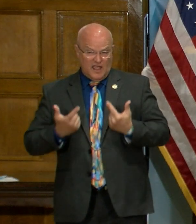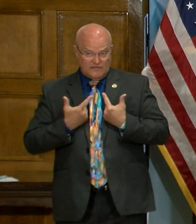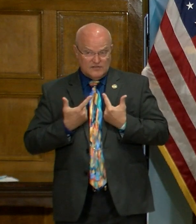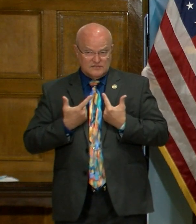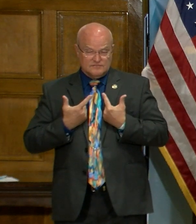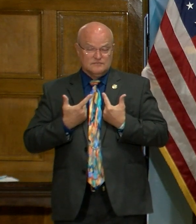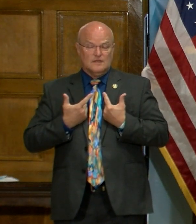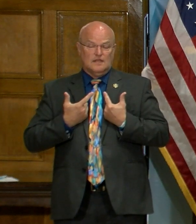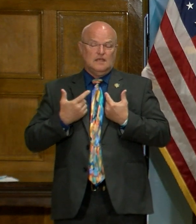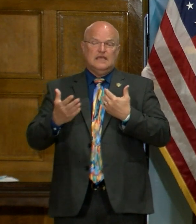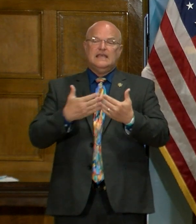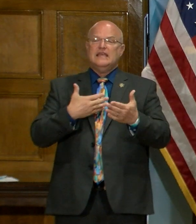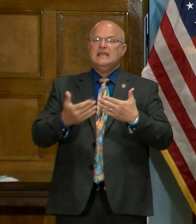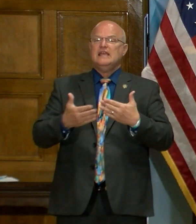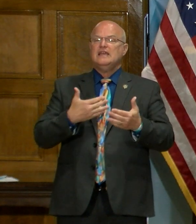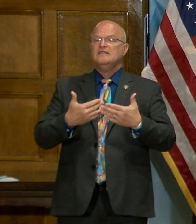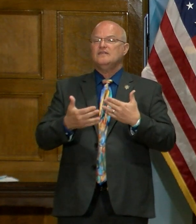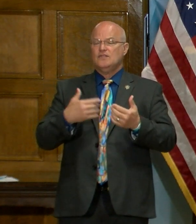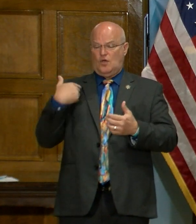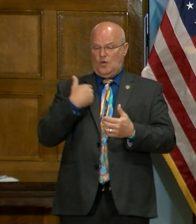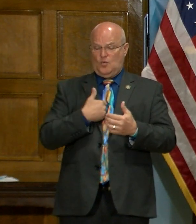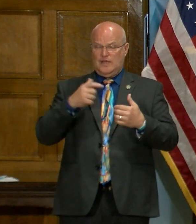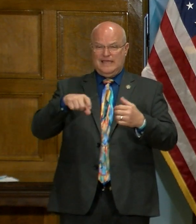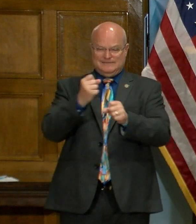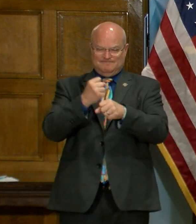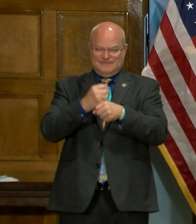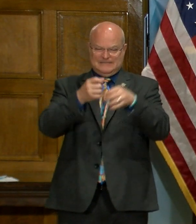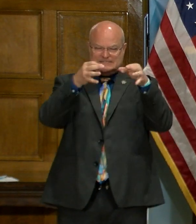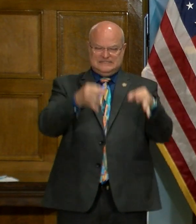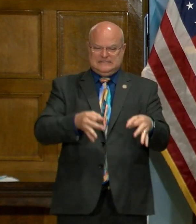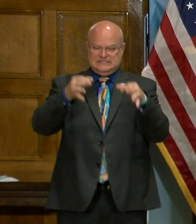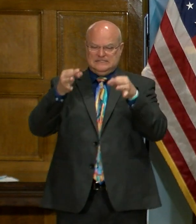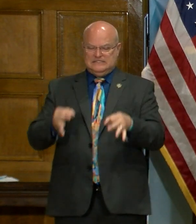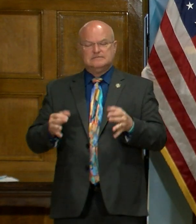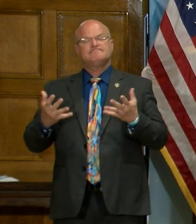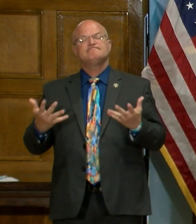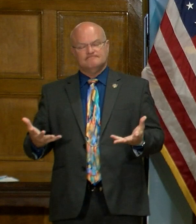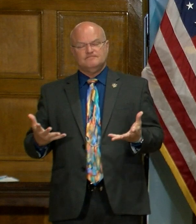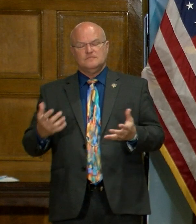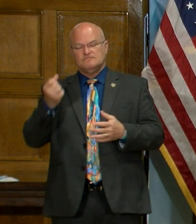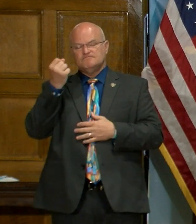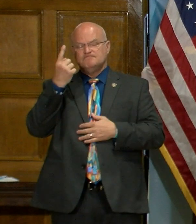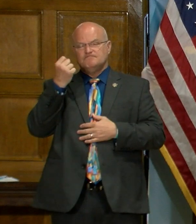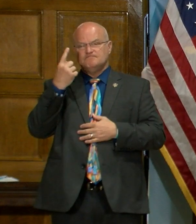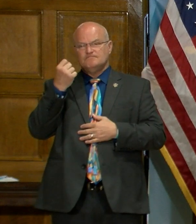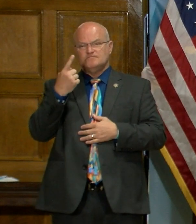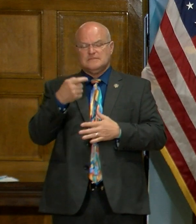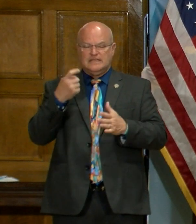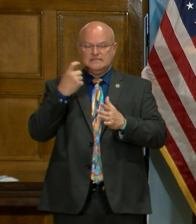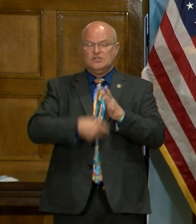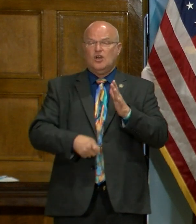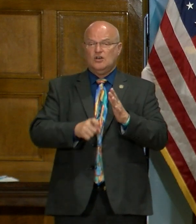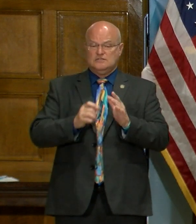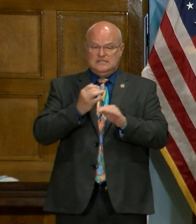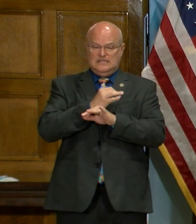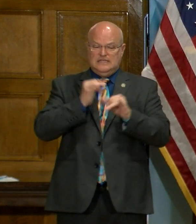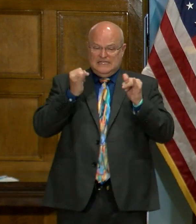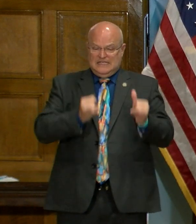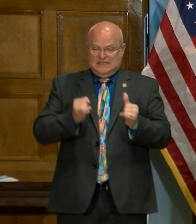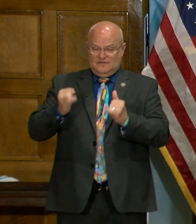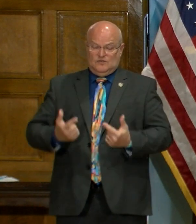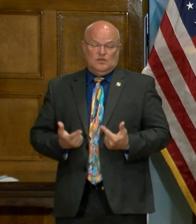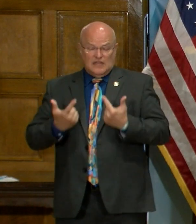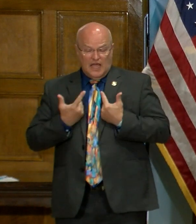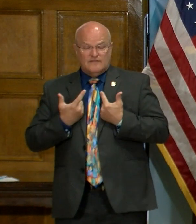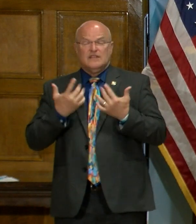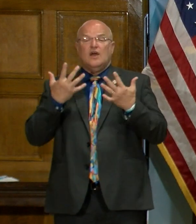livelihood. Even though we had to make some of those decisions, we recognize the cost of it to their individual lives. And